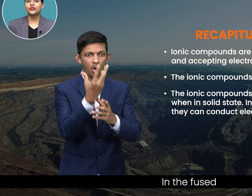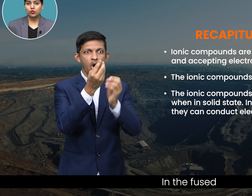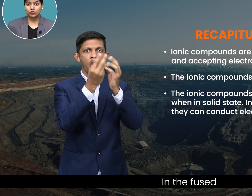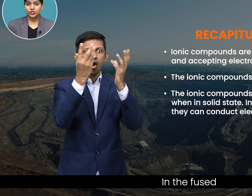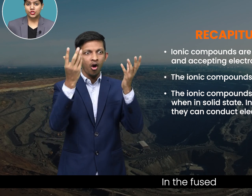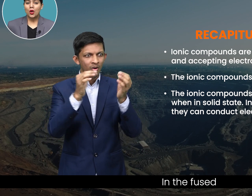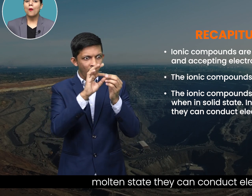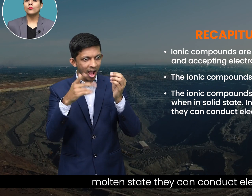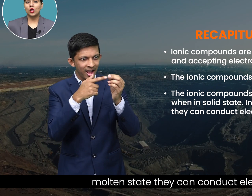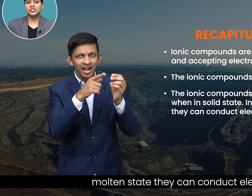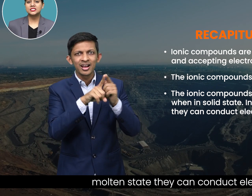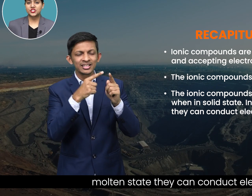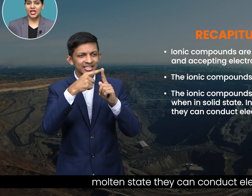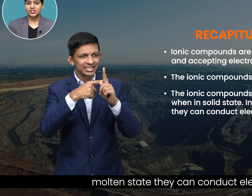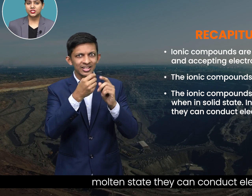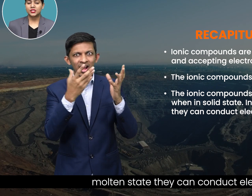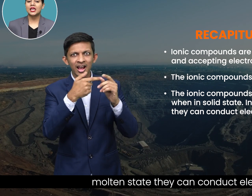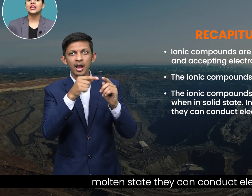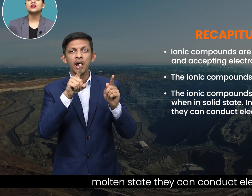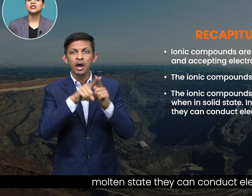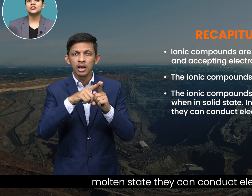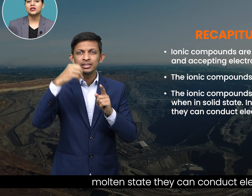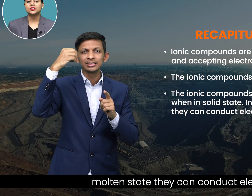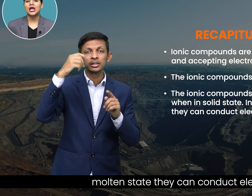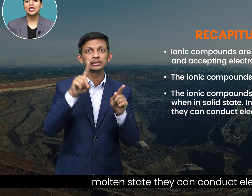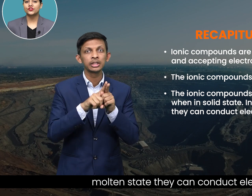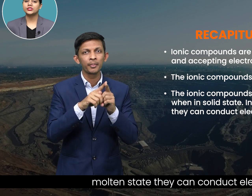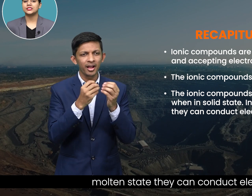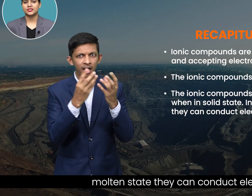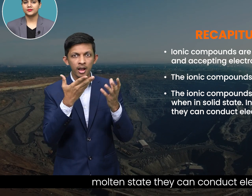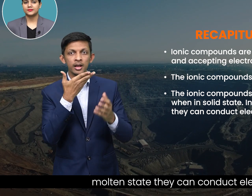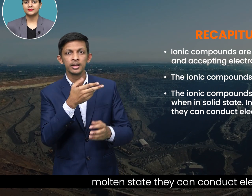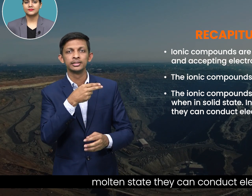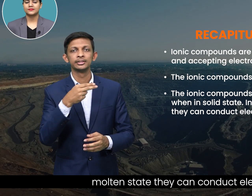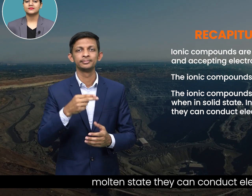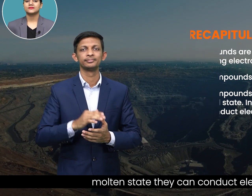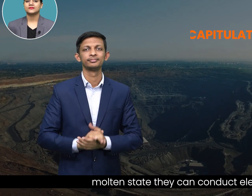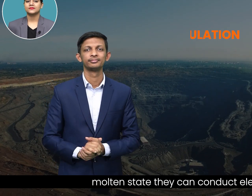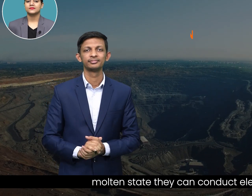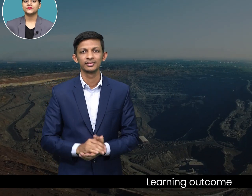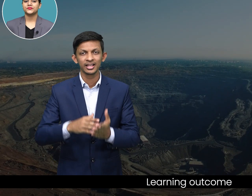In the fused, molten state, they can conduct electricity.